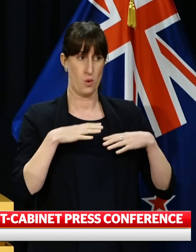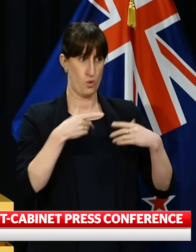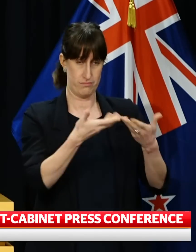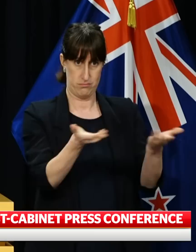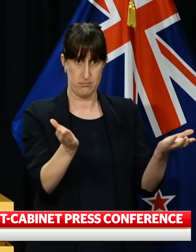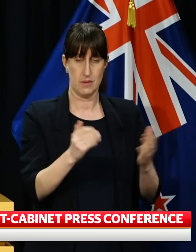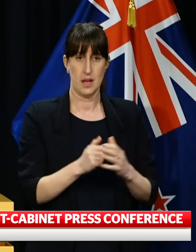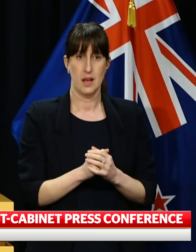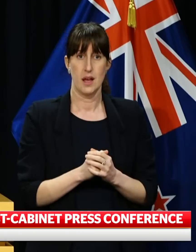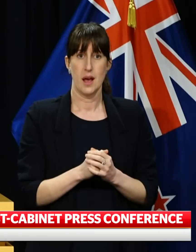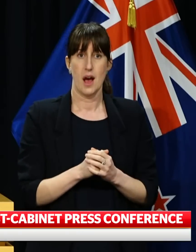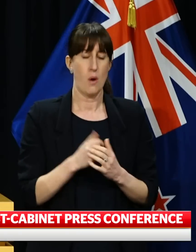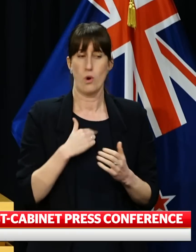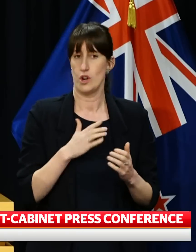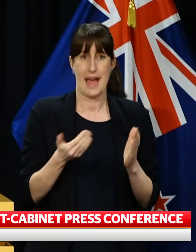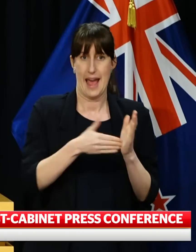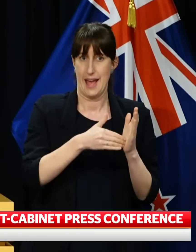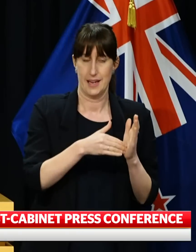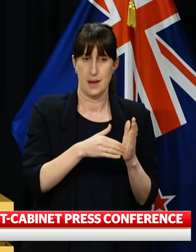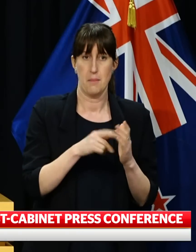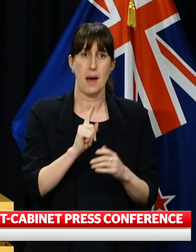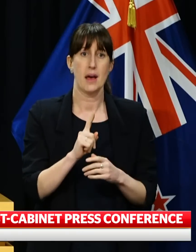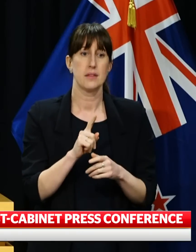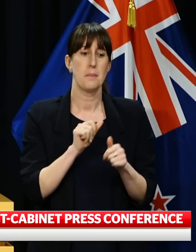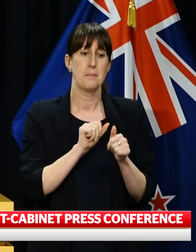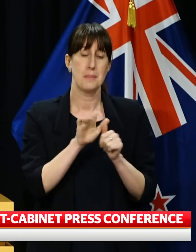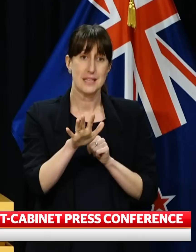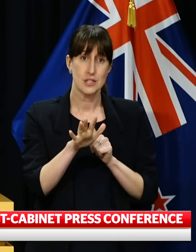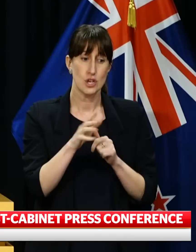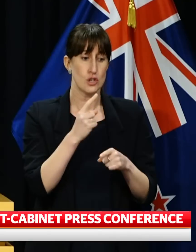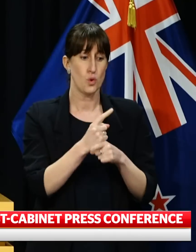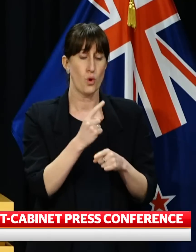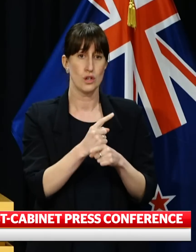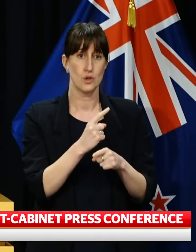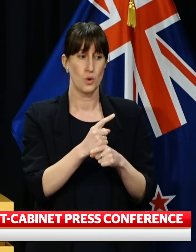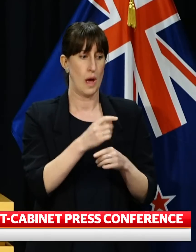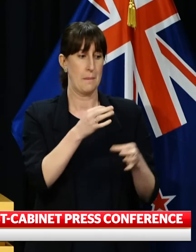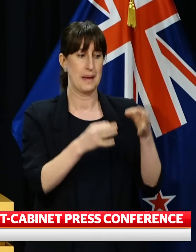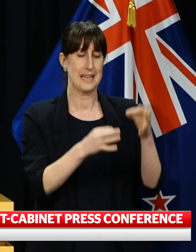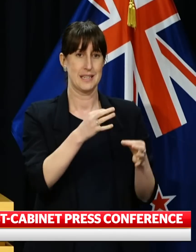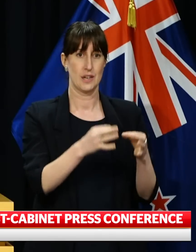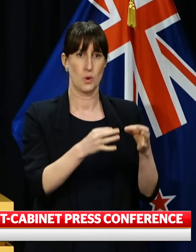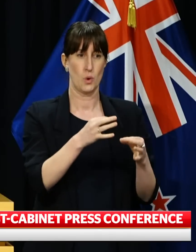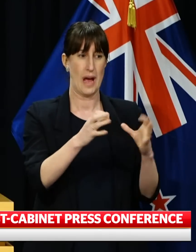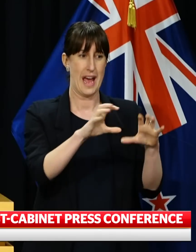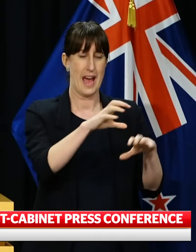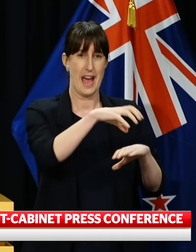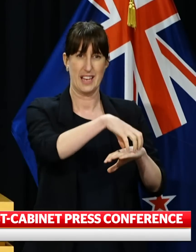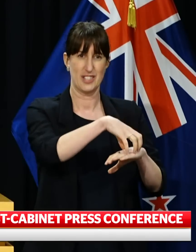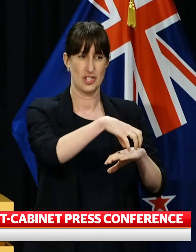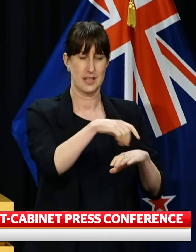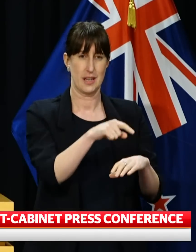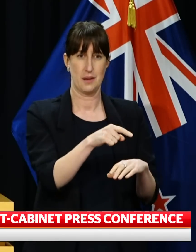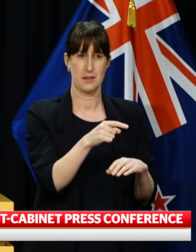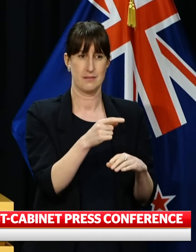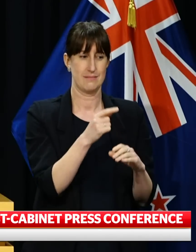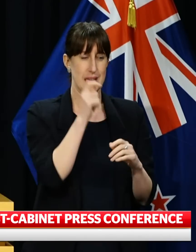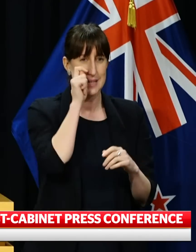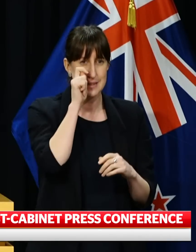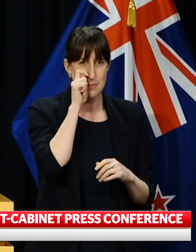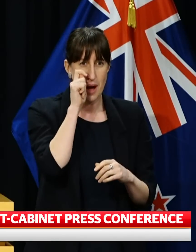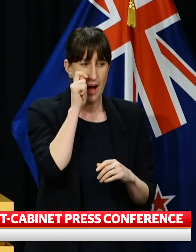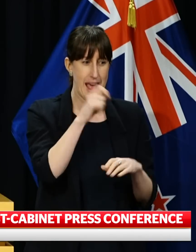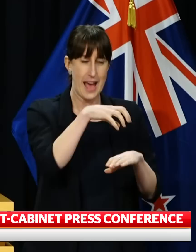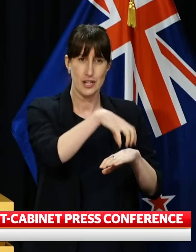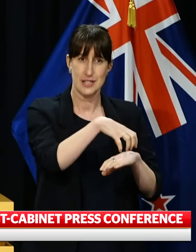that. I actually think that the most appropriate agencies to talk to that are the apolitical agencies. So the intelligence agencies have released some information